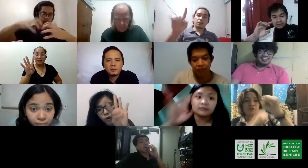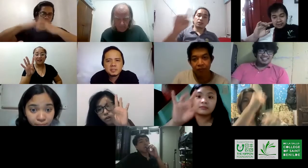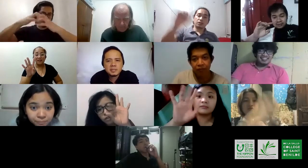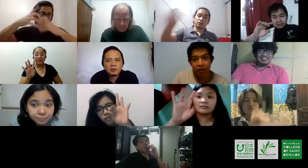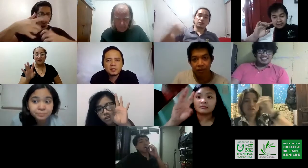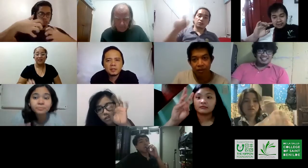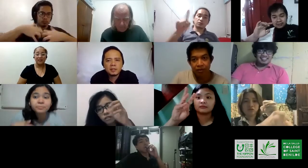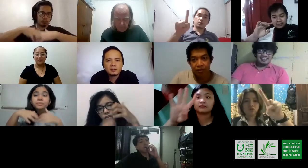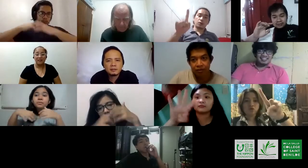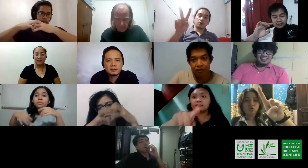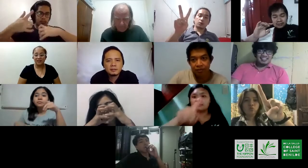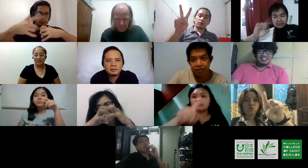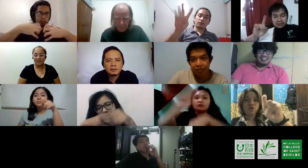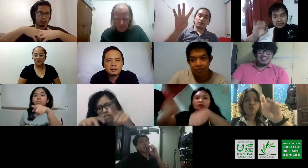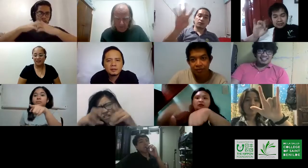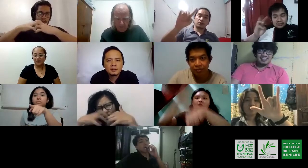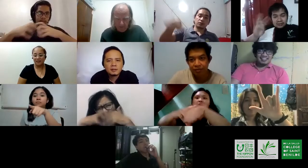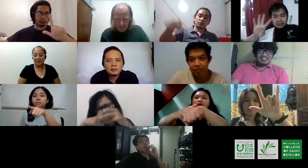Everyone's calculating.